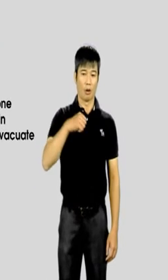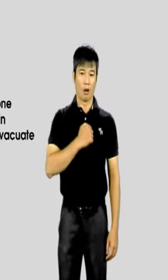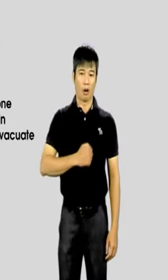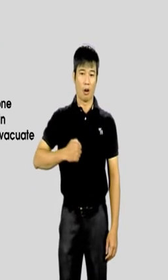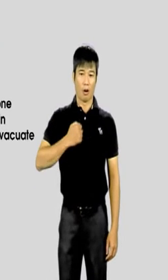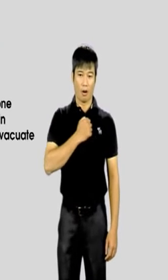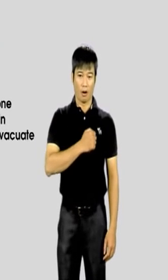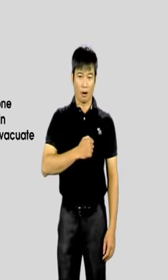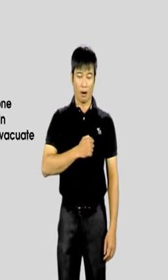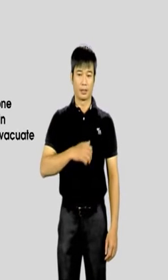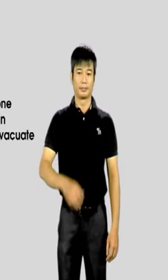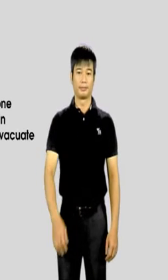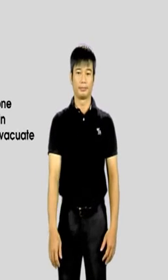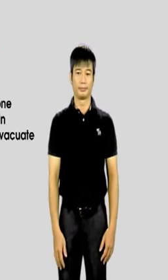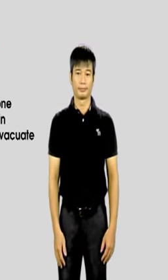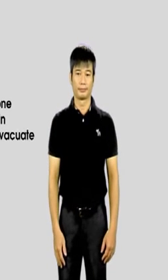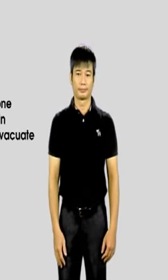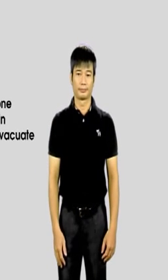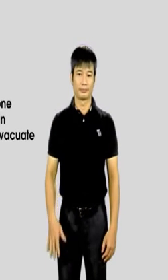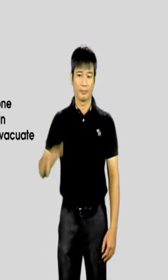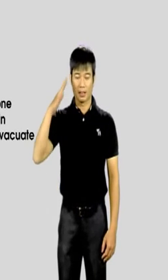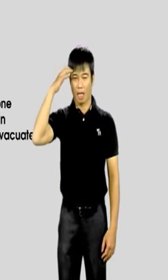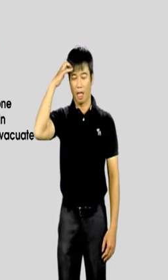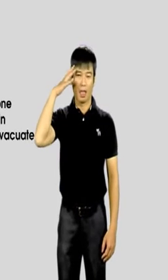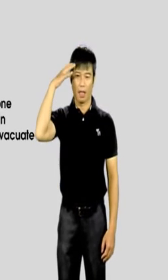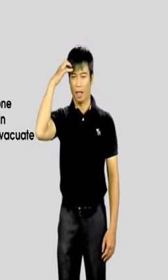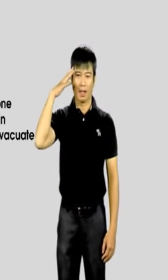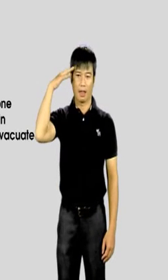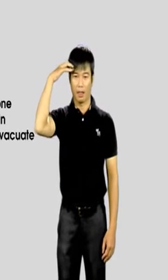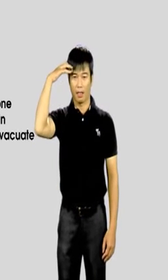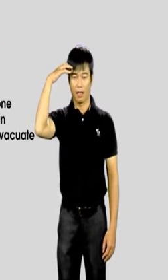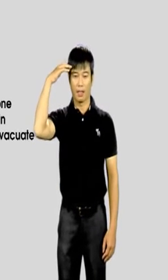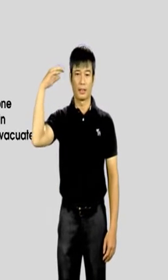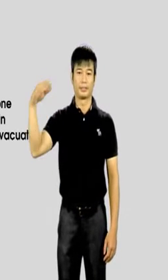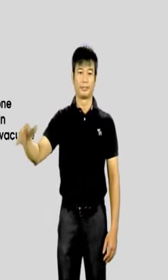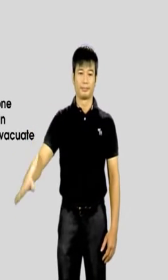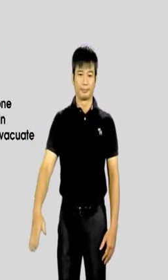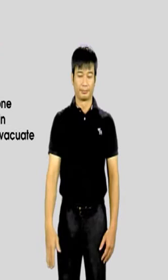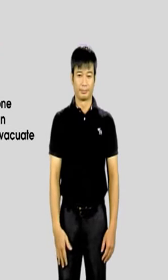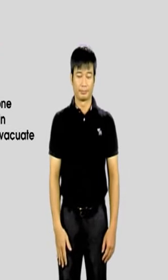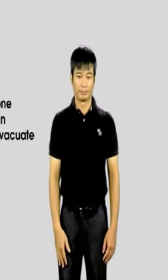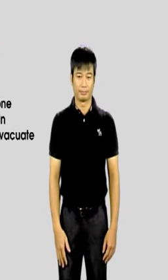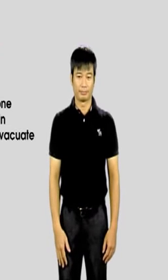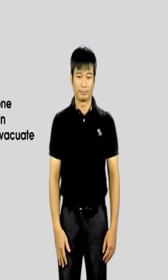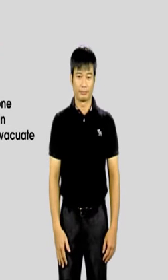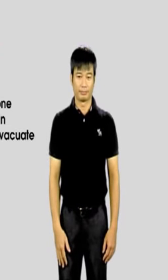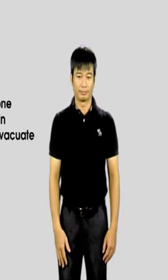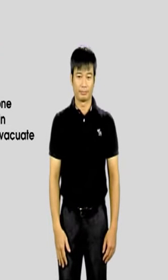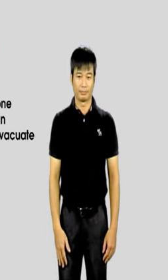This is the icon for the house of someone who has difficulty in making the decision to evacuate. For example, people